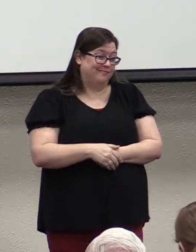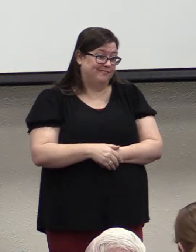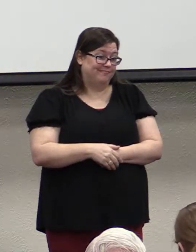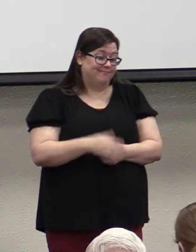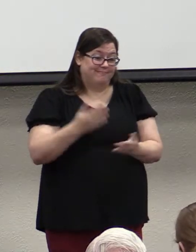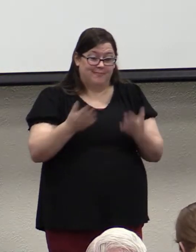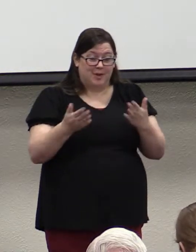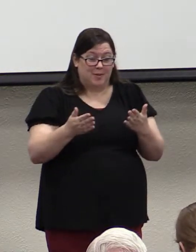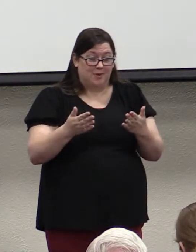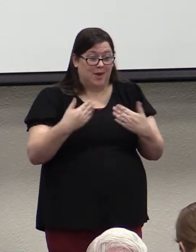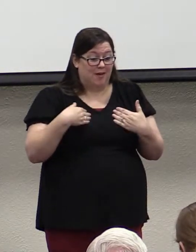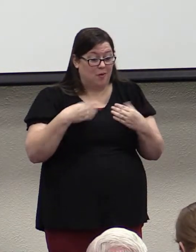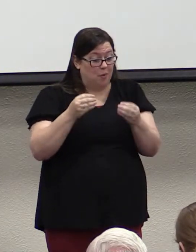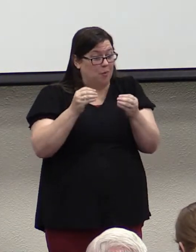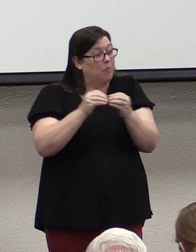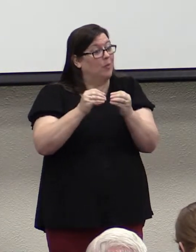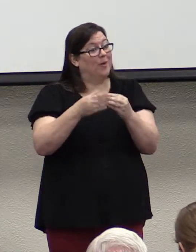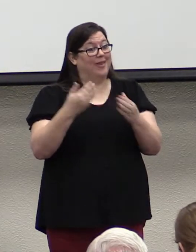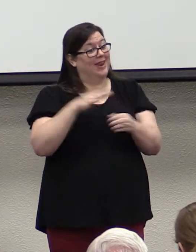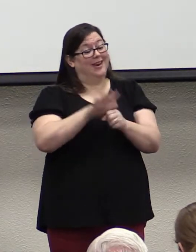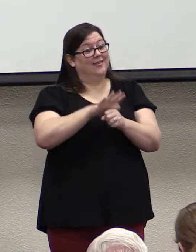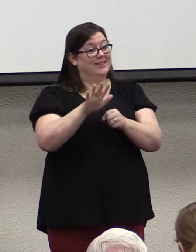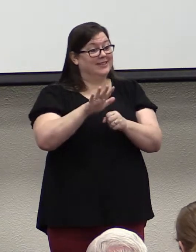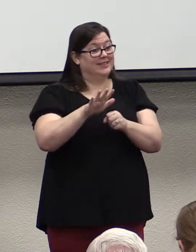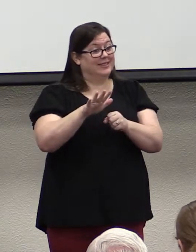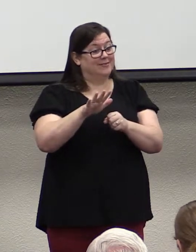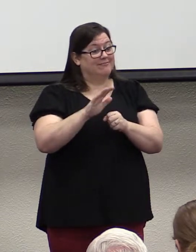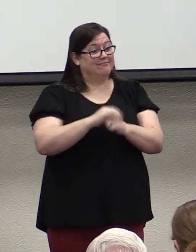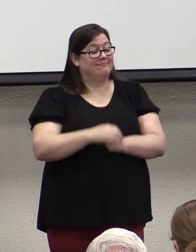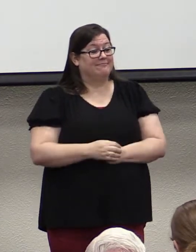Maybe you'll have more than enough.